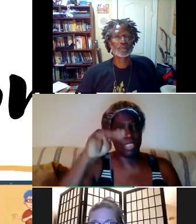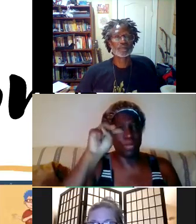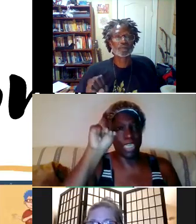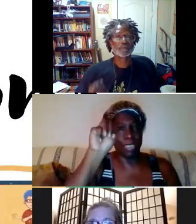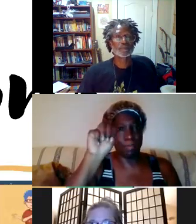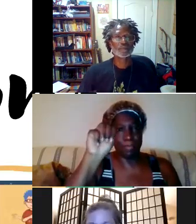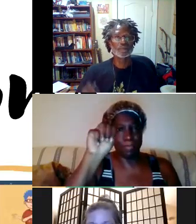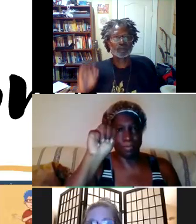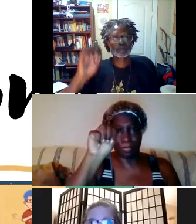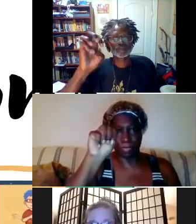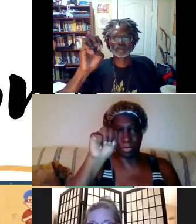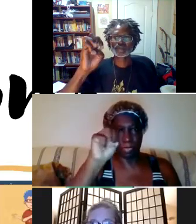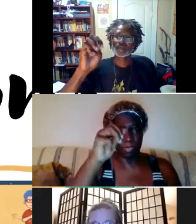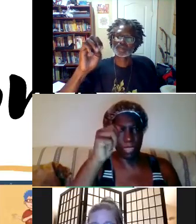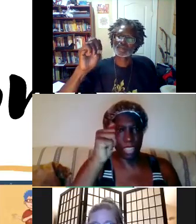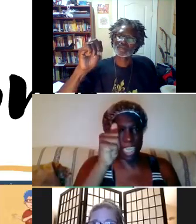So